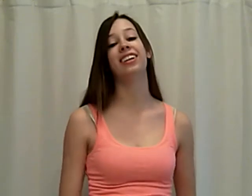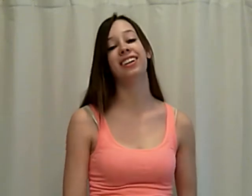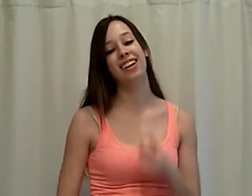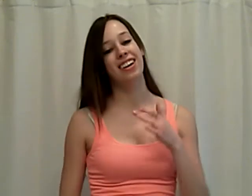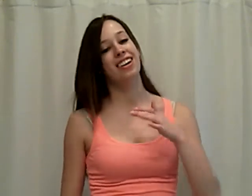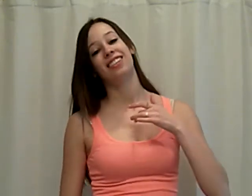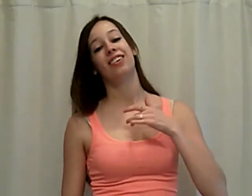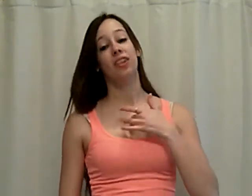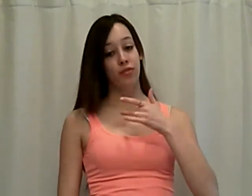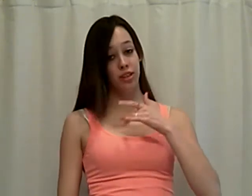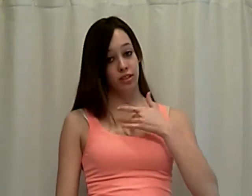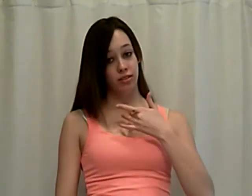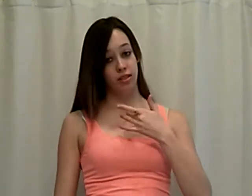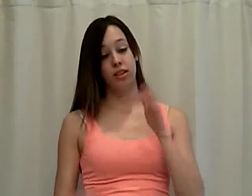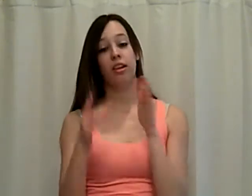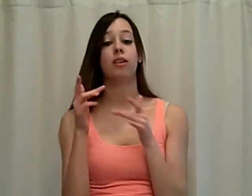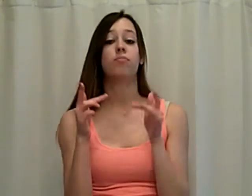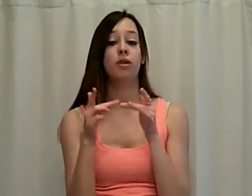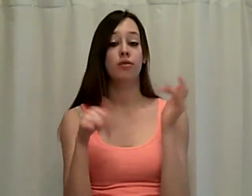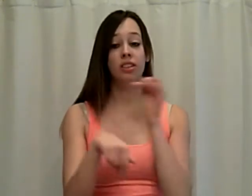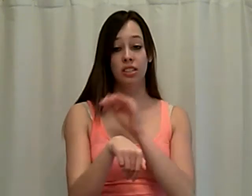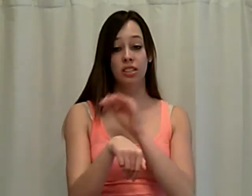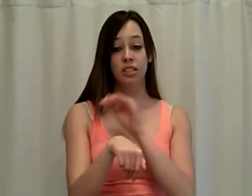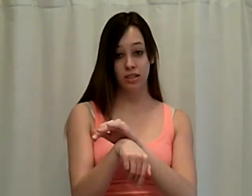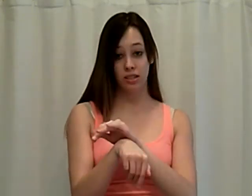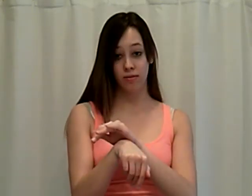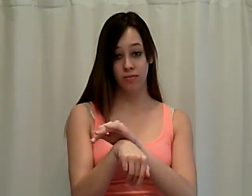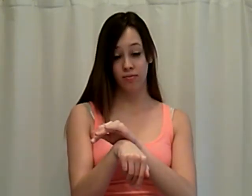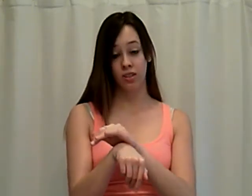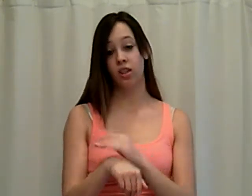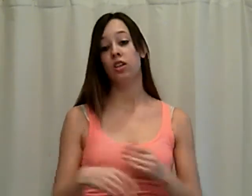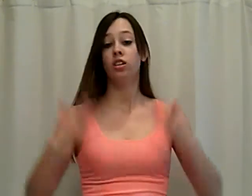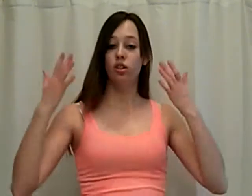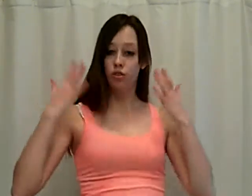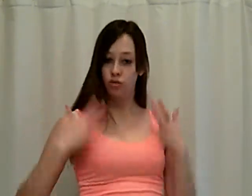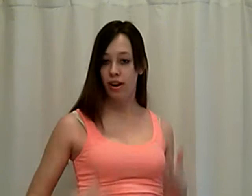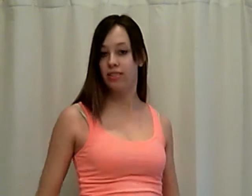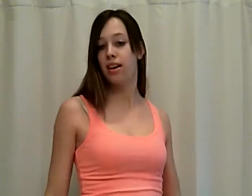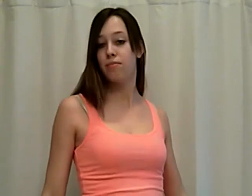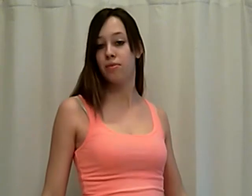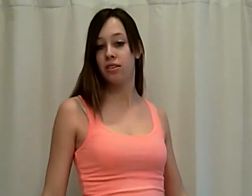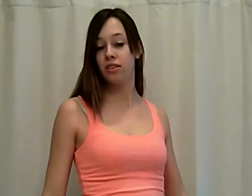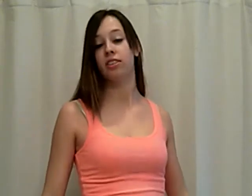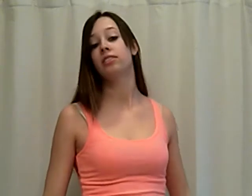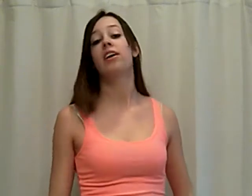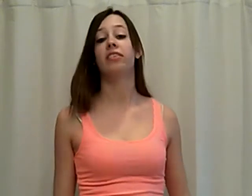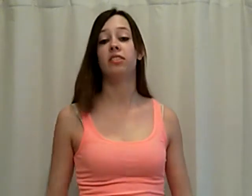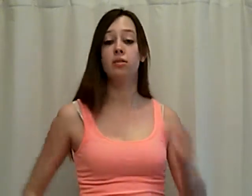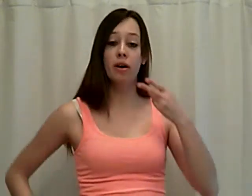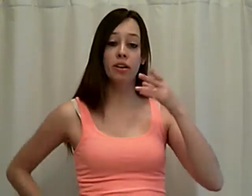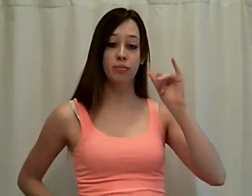yeah. So it feels like a perfect night to dress up, and then spell